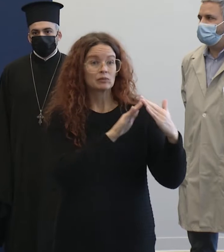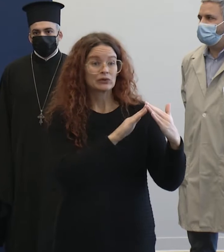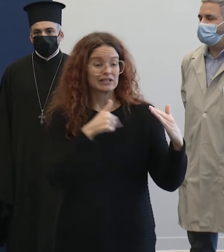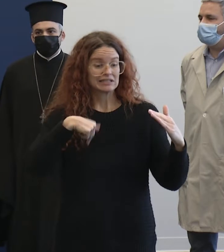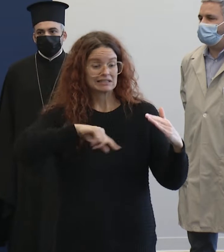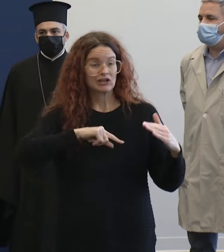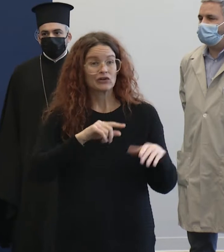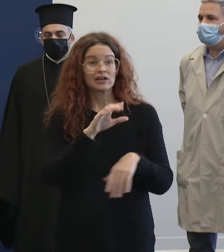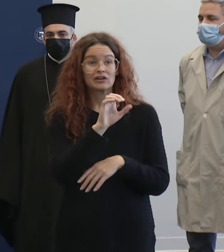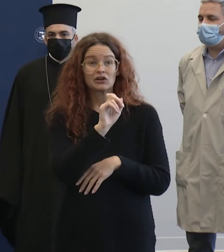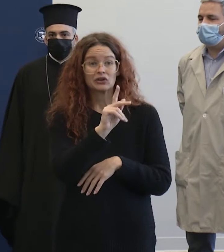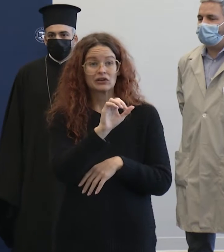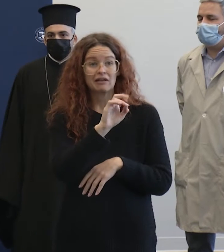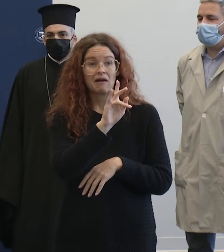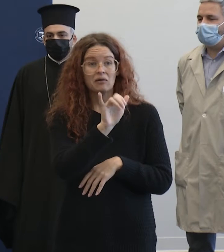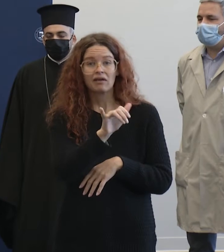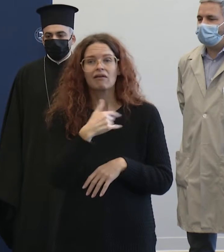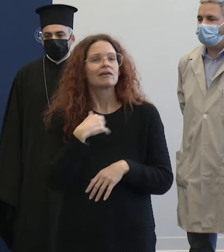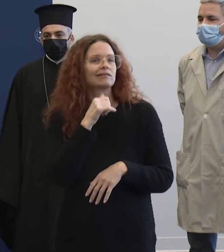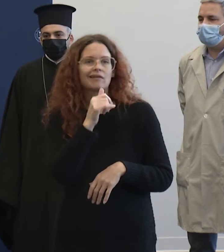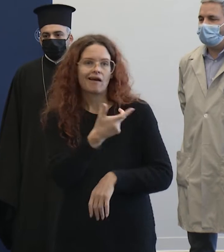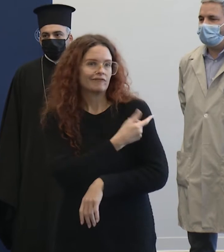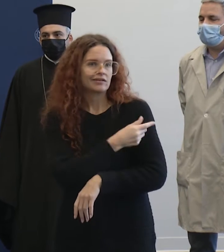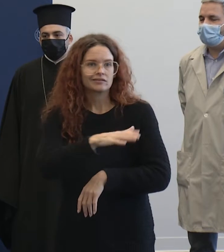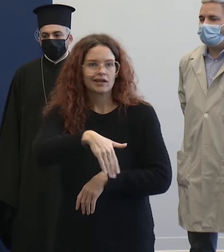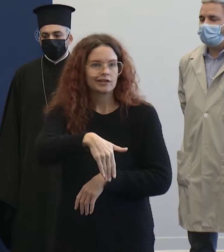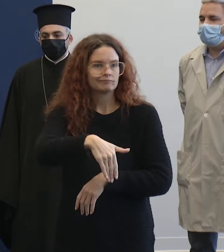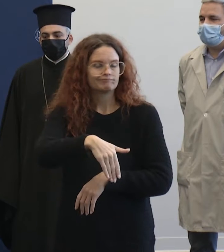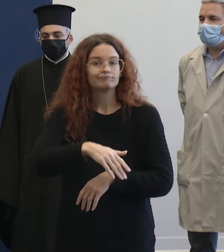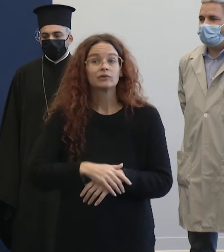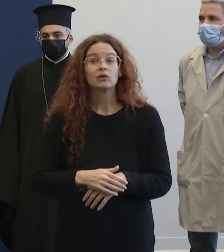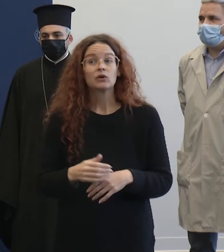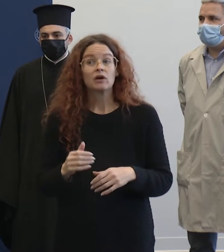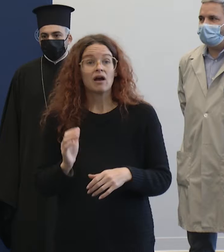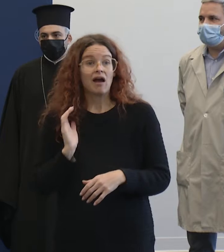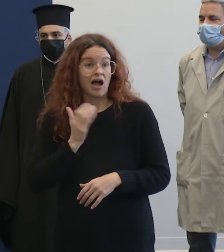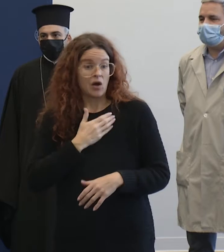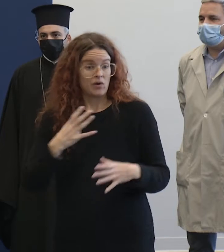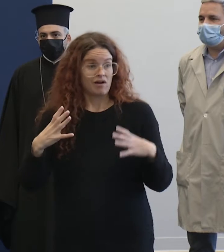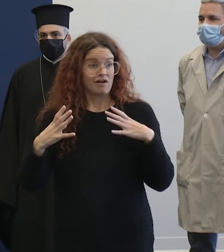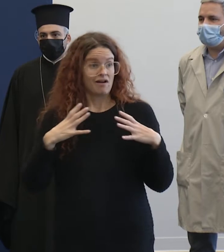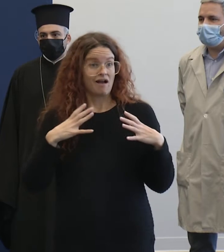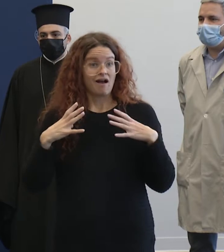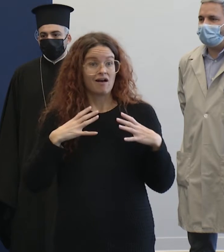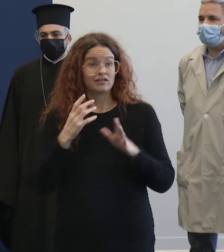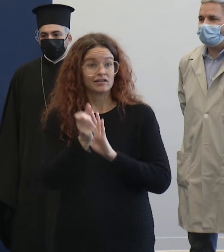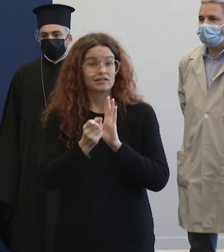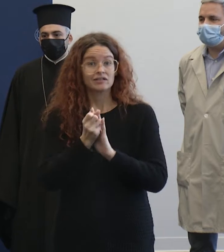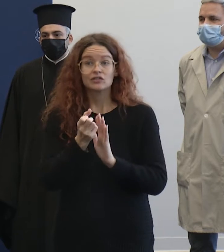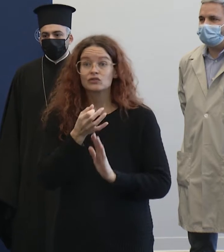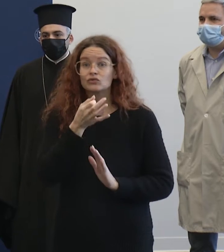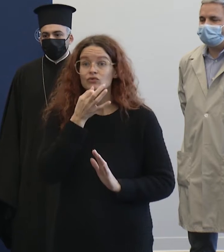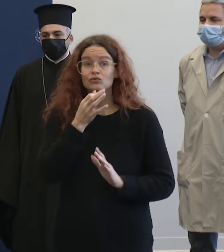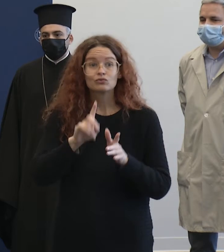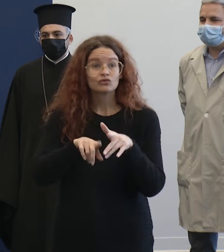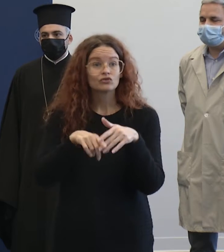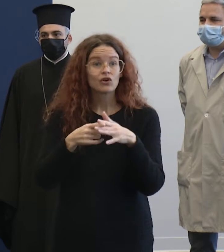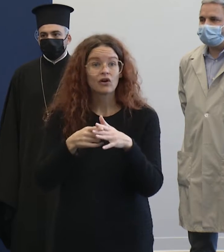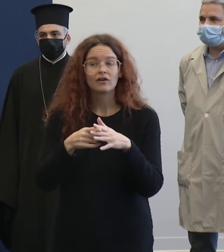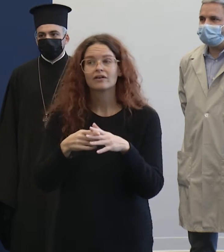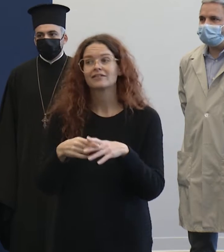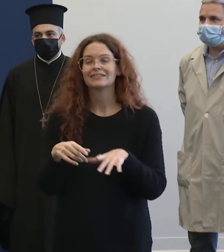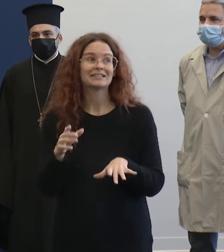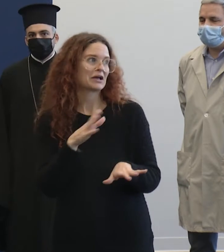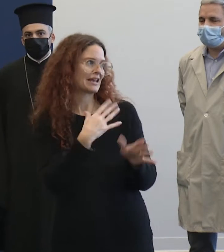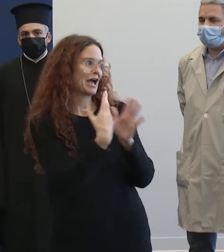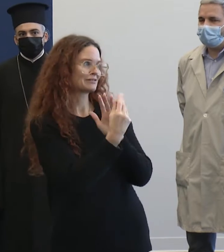remain largely unvaccinated. So with the holiday season upon us and cold weather about to set in, you couldn't tell it